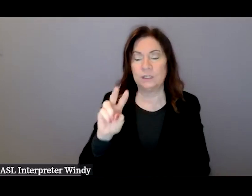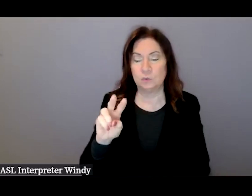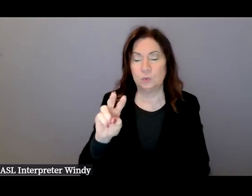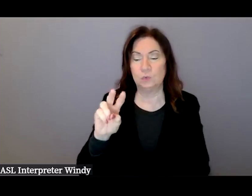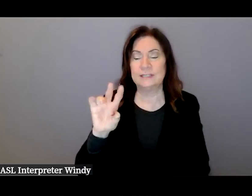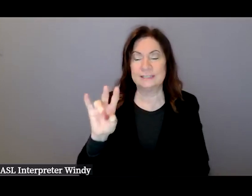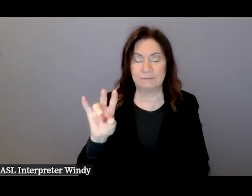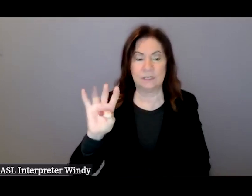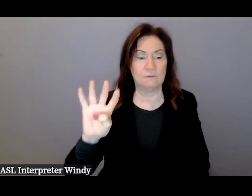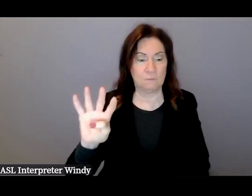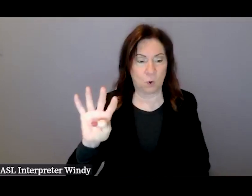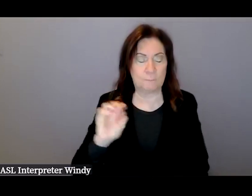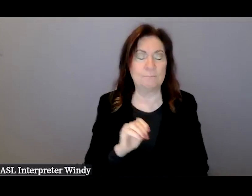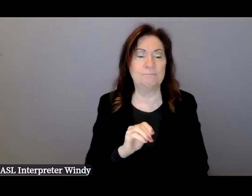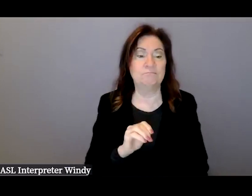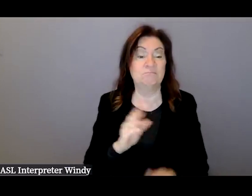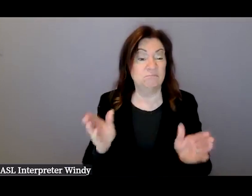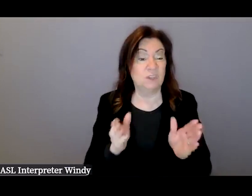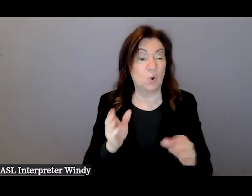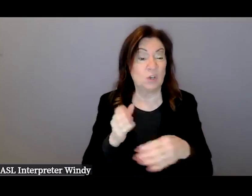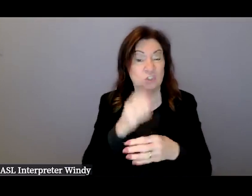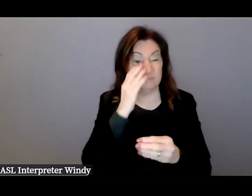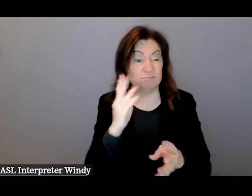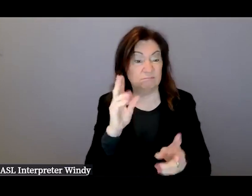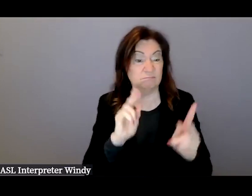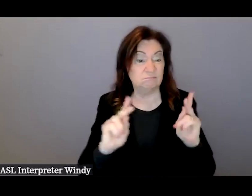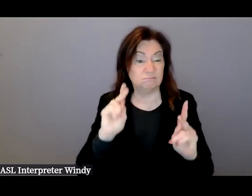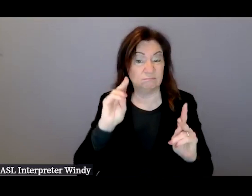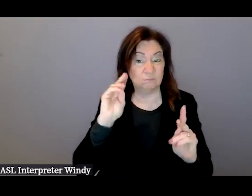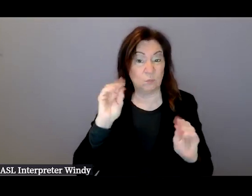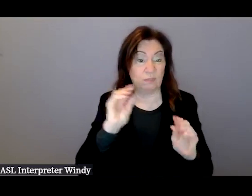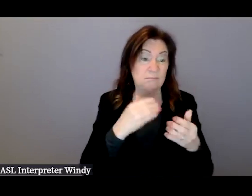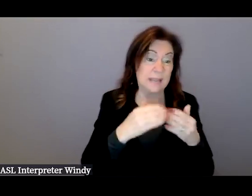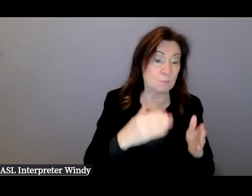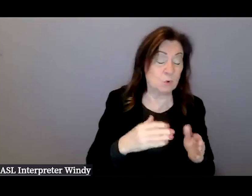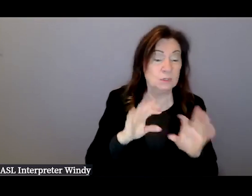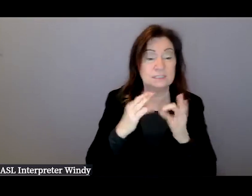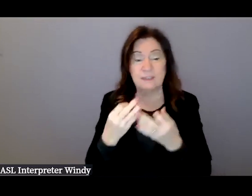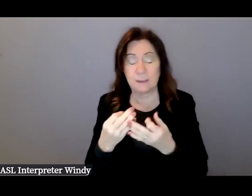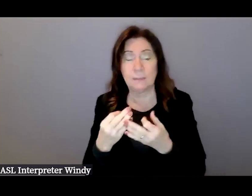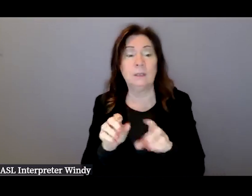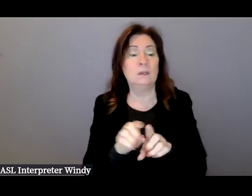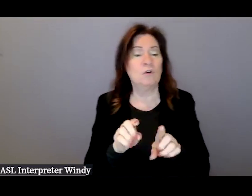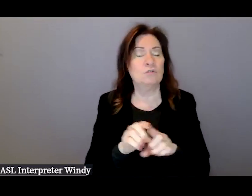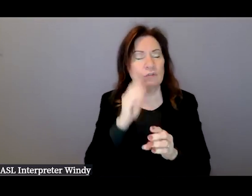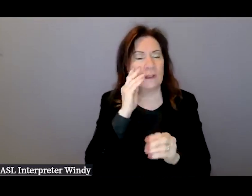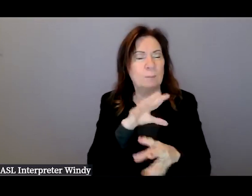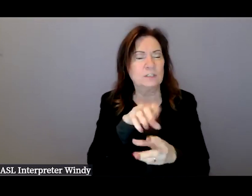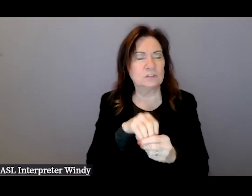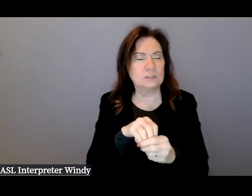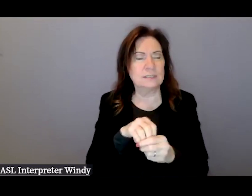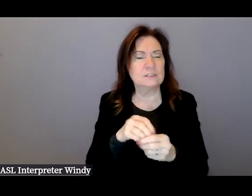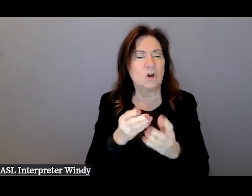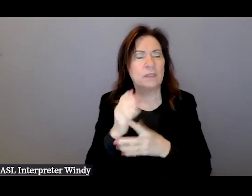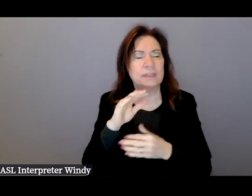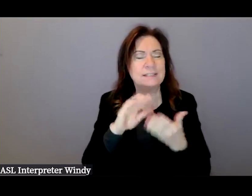828-254-3274. We encourage you to share this information with your neighbors. Information is also available and shared through the city's